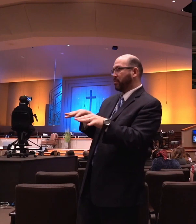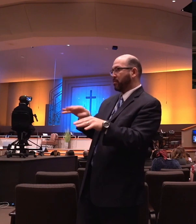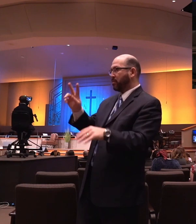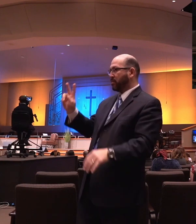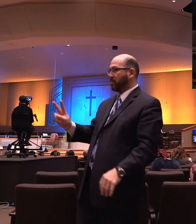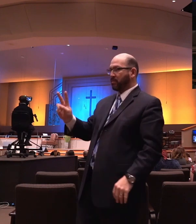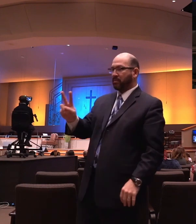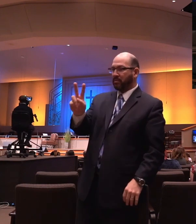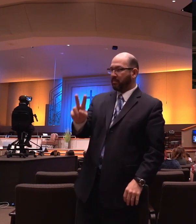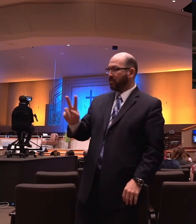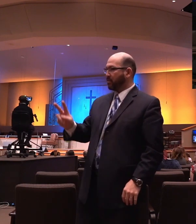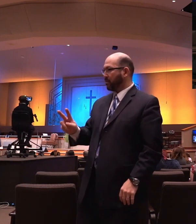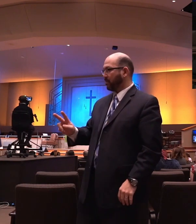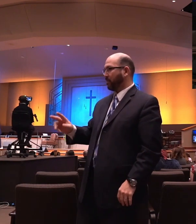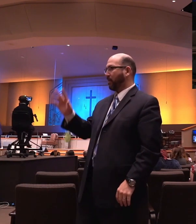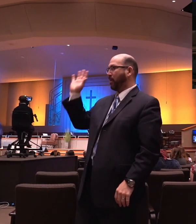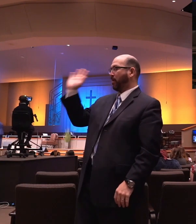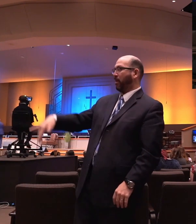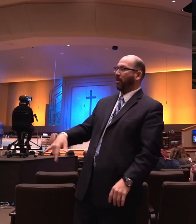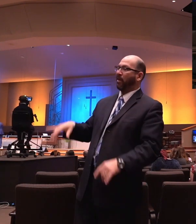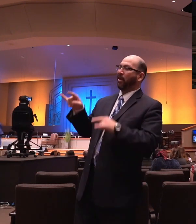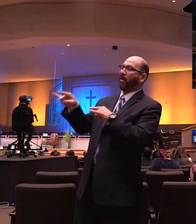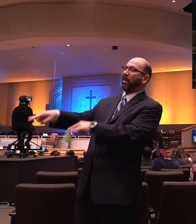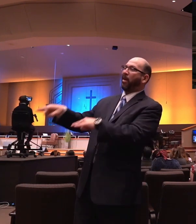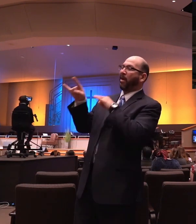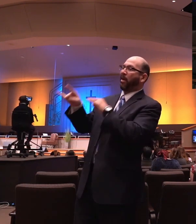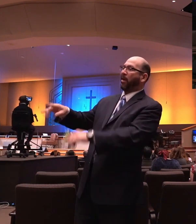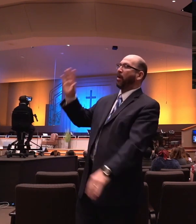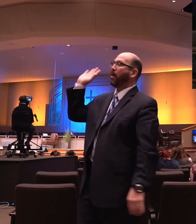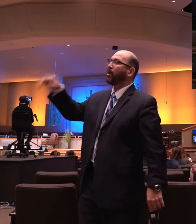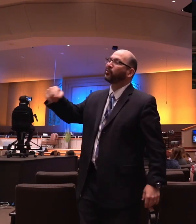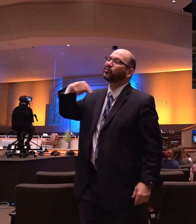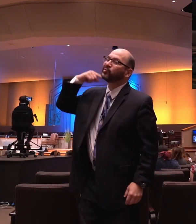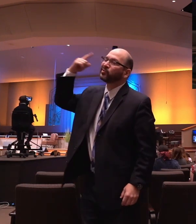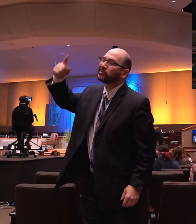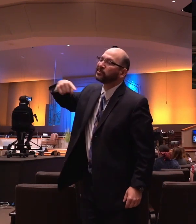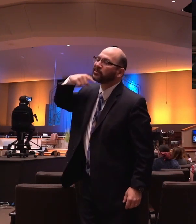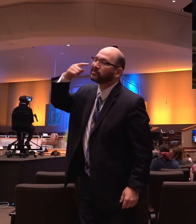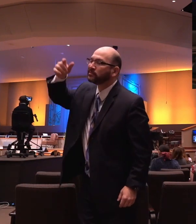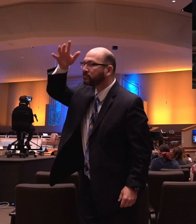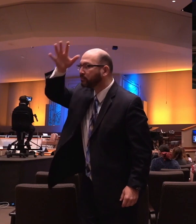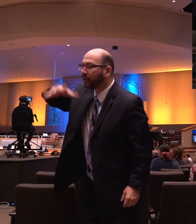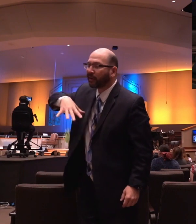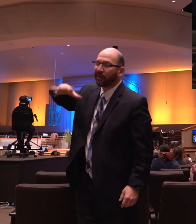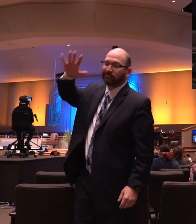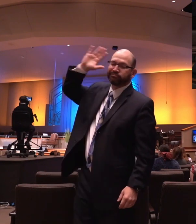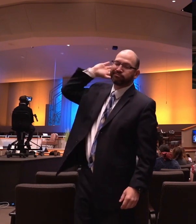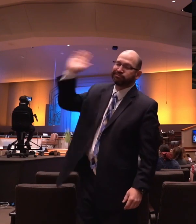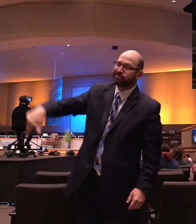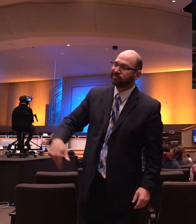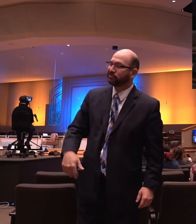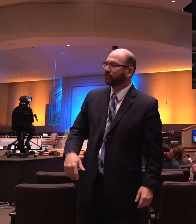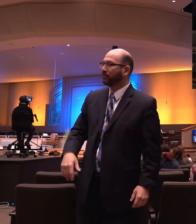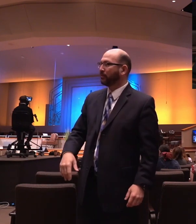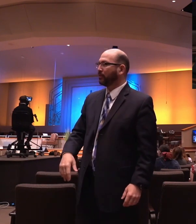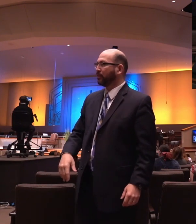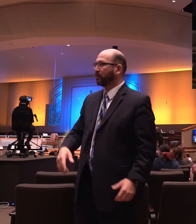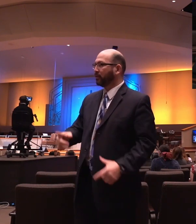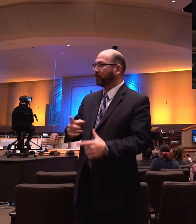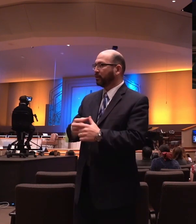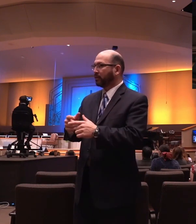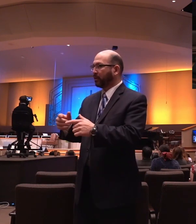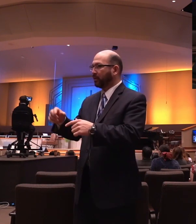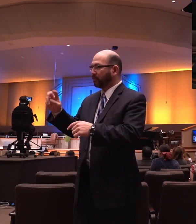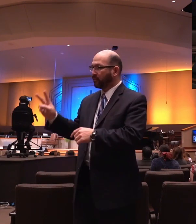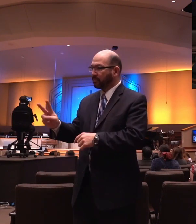this, they mocked and laughed at Noah, ridiculing Noah and ridiculing his God. And then the door